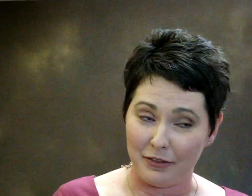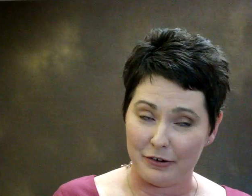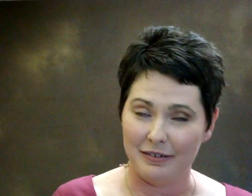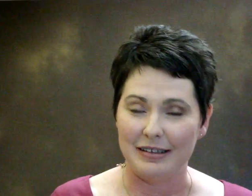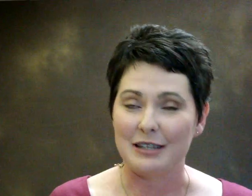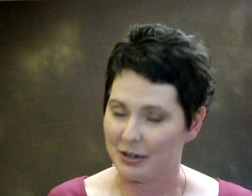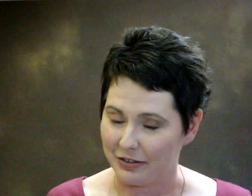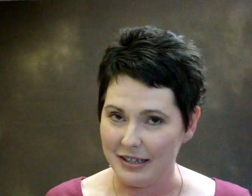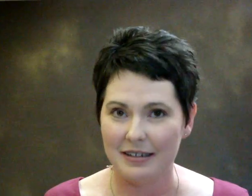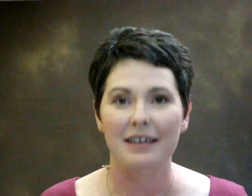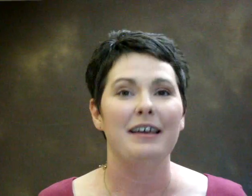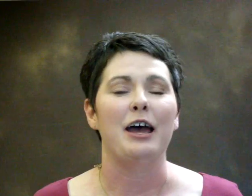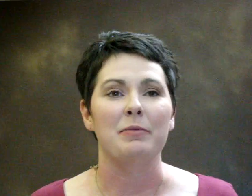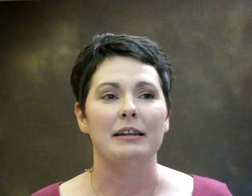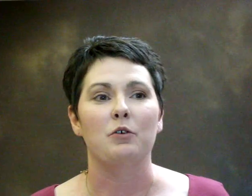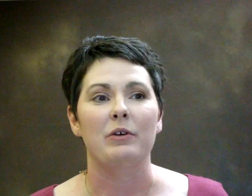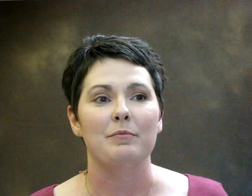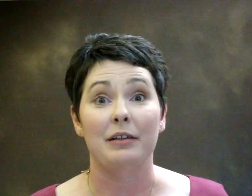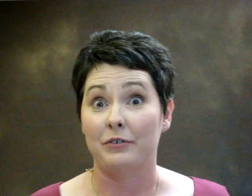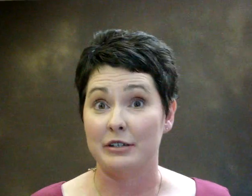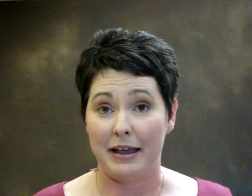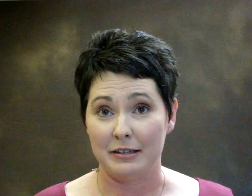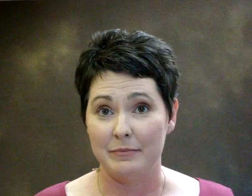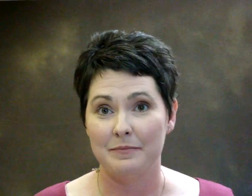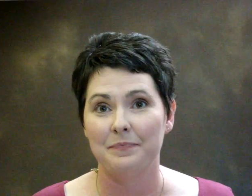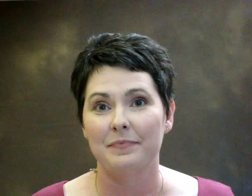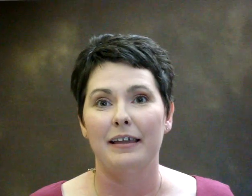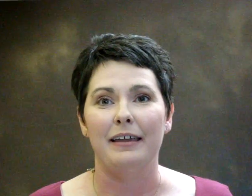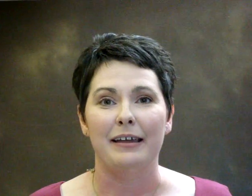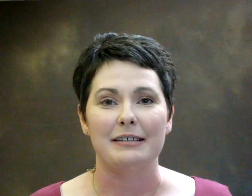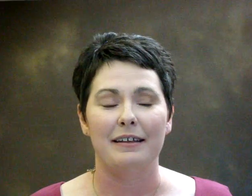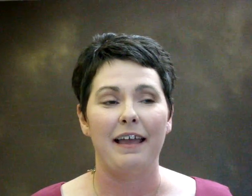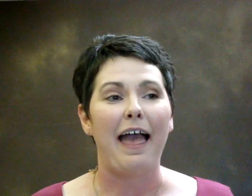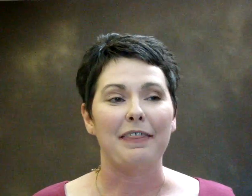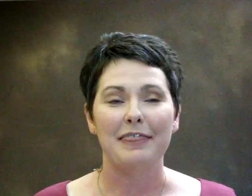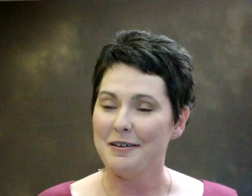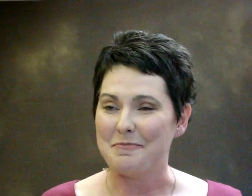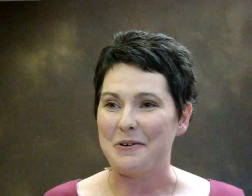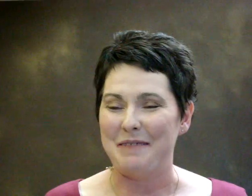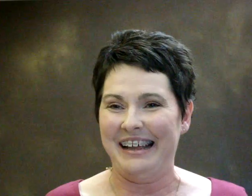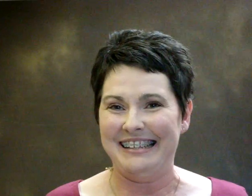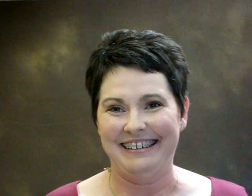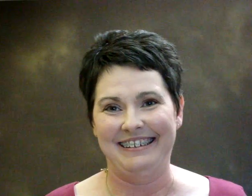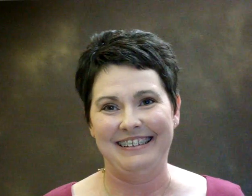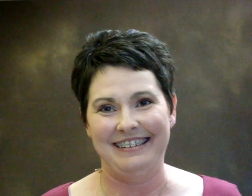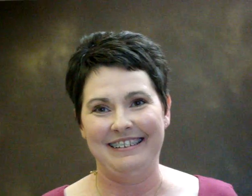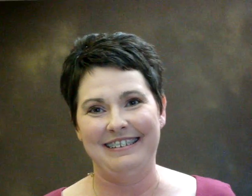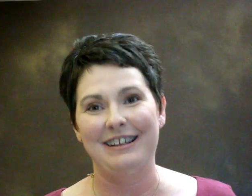another specialist that dealt with blepharospasms, and at that appointment... Was it also a neurologist